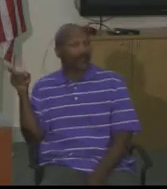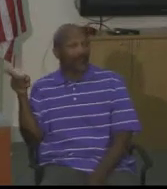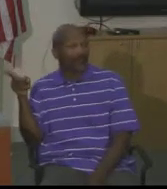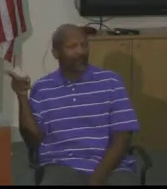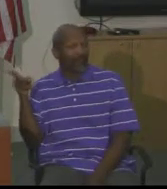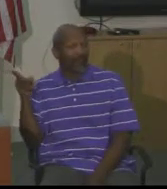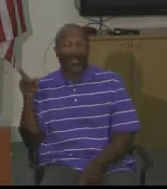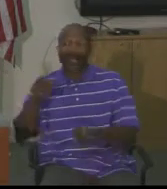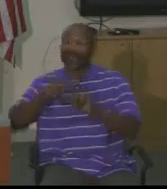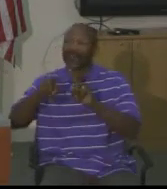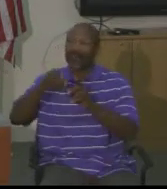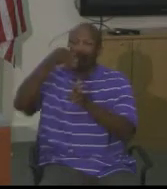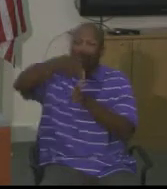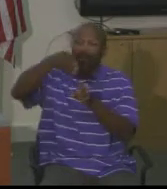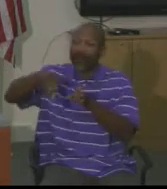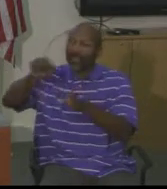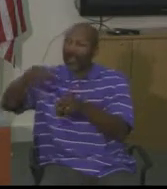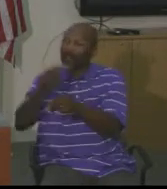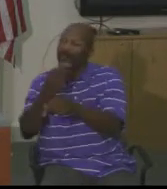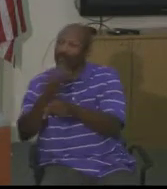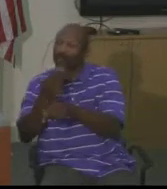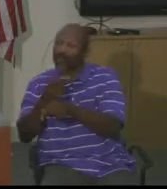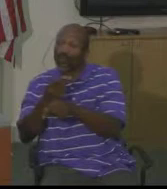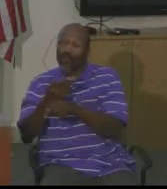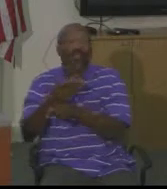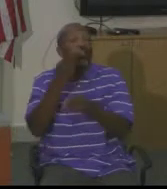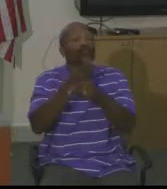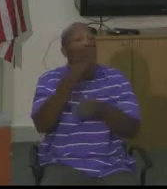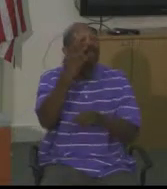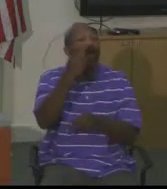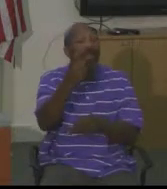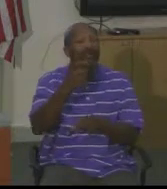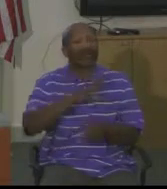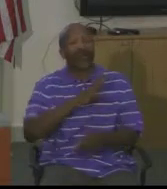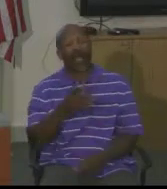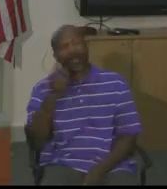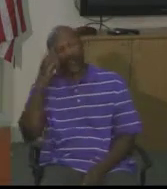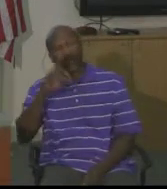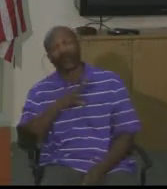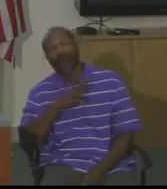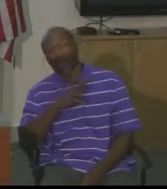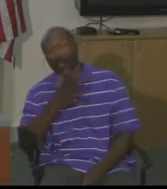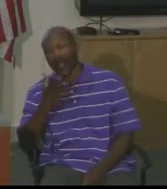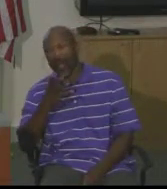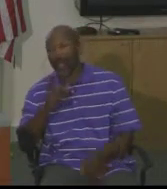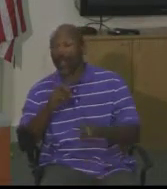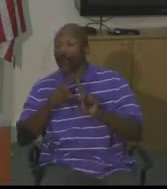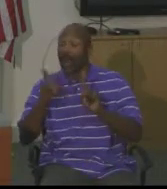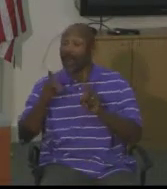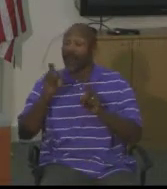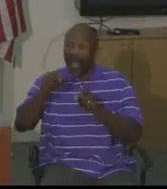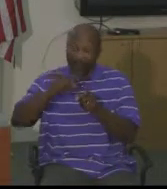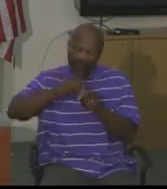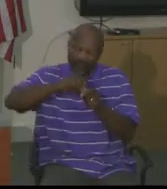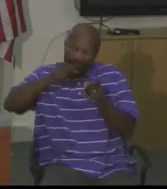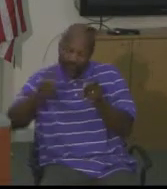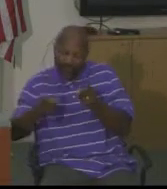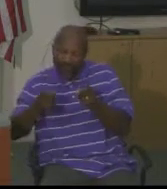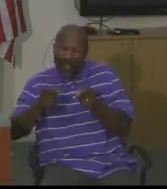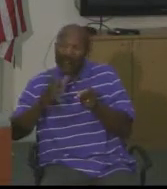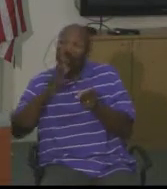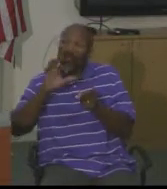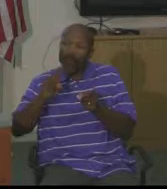motherboard. They'll just put the 4X slot in there, and they will let you jumper the motherboard to